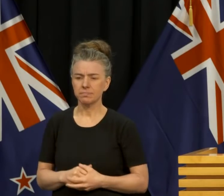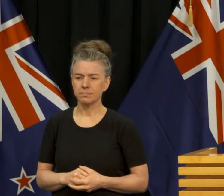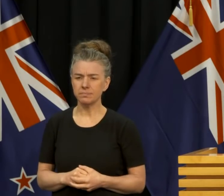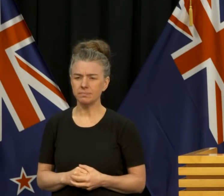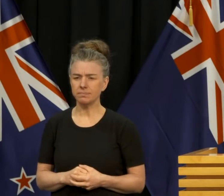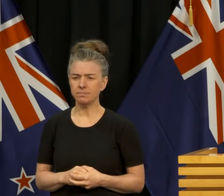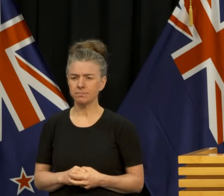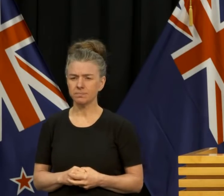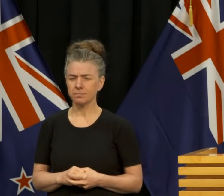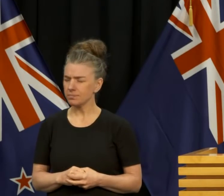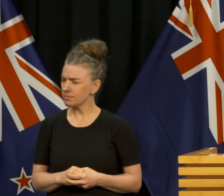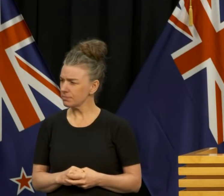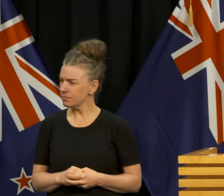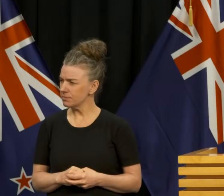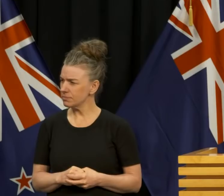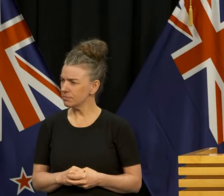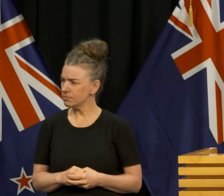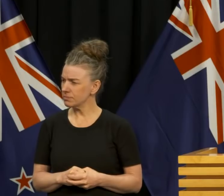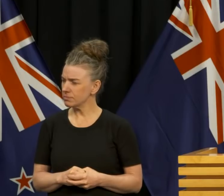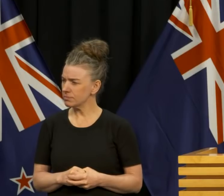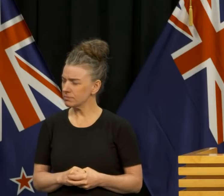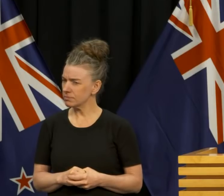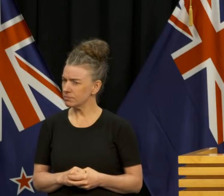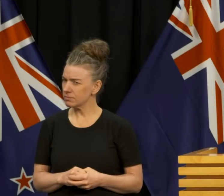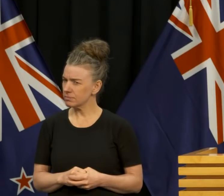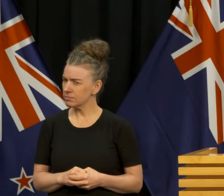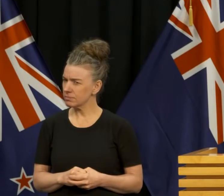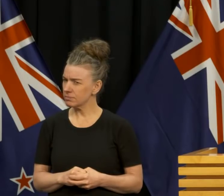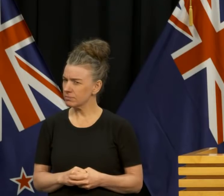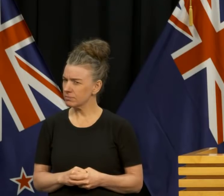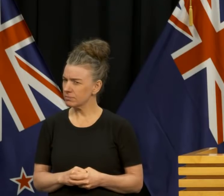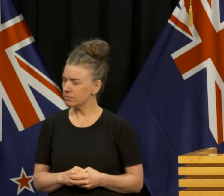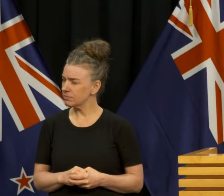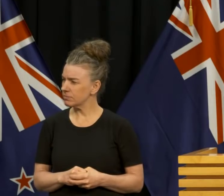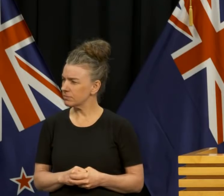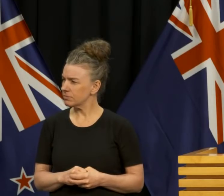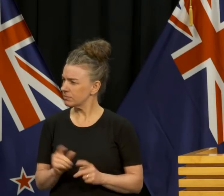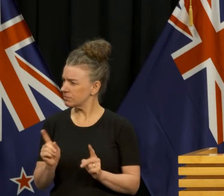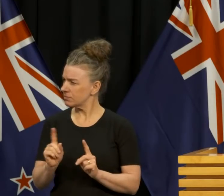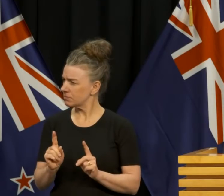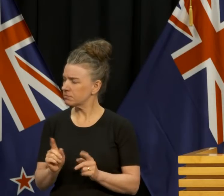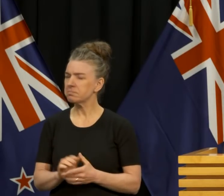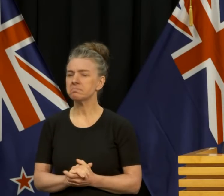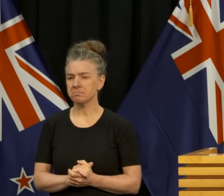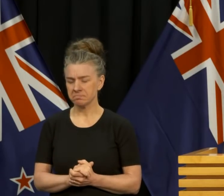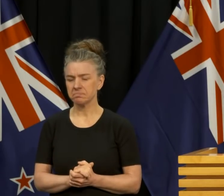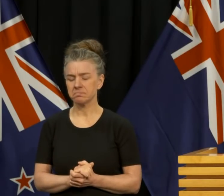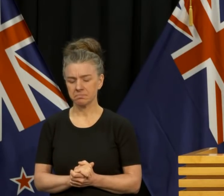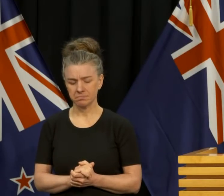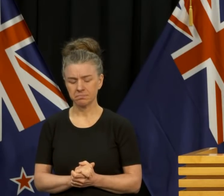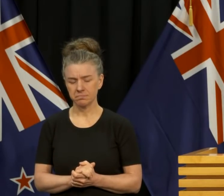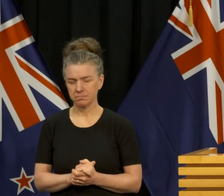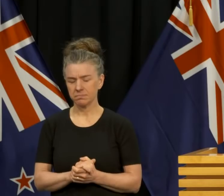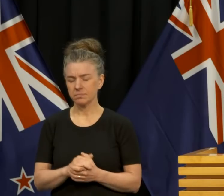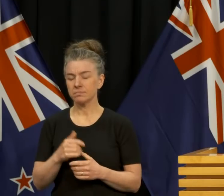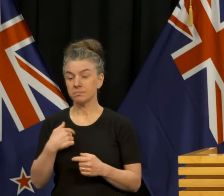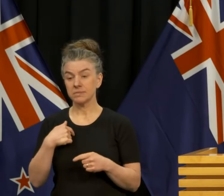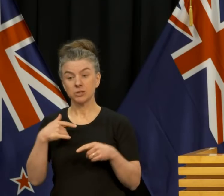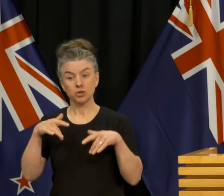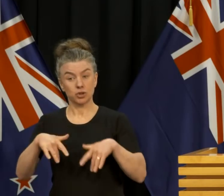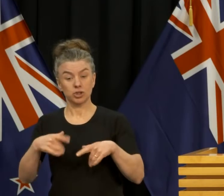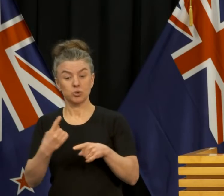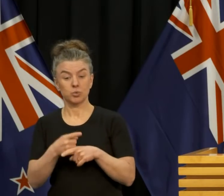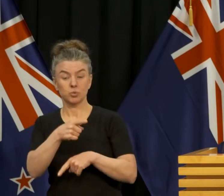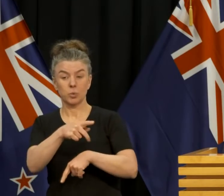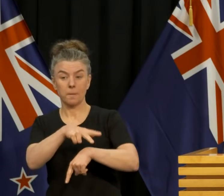ago. Can you elaborate a bit more on that, and what areas might they be working in, and if there's how many have put their hands up? Look, I haven't spoken to the police about that. These are